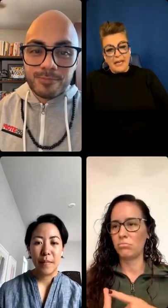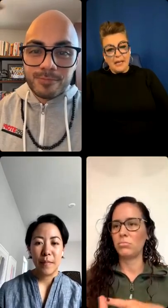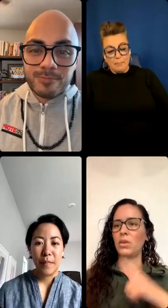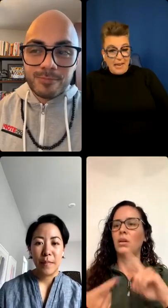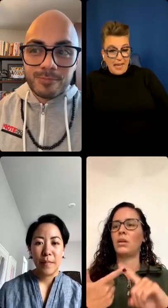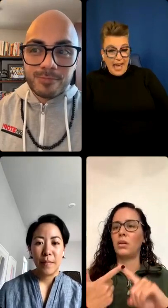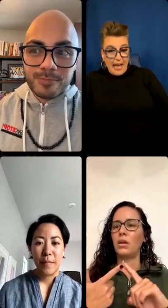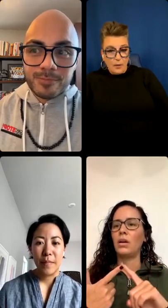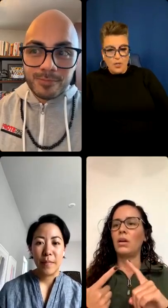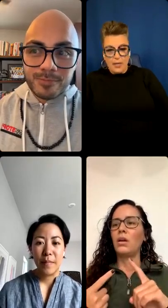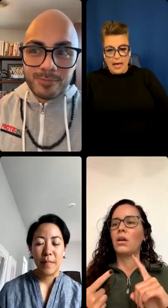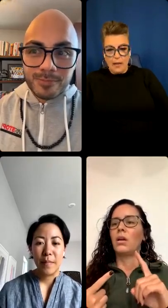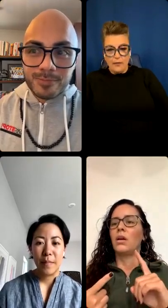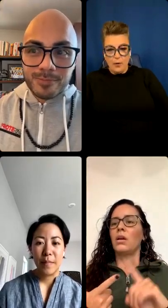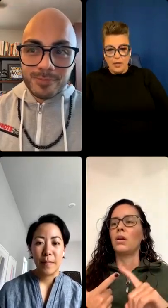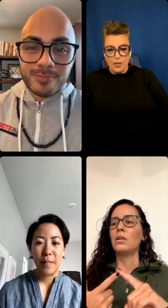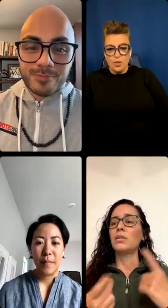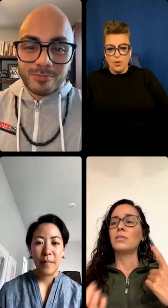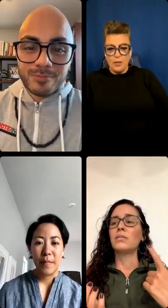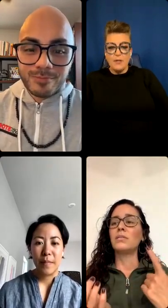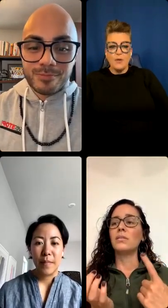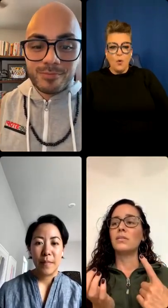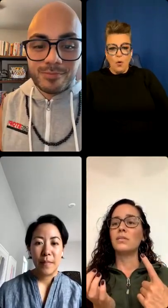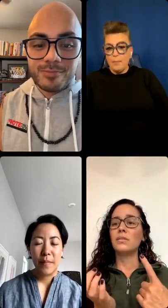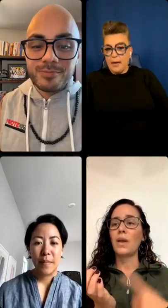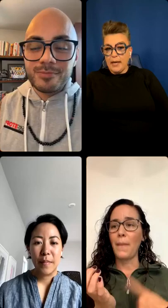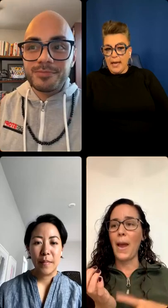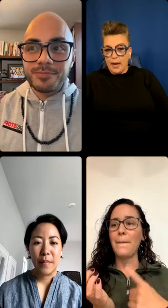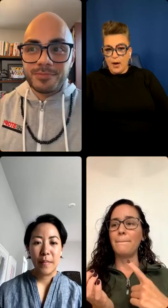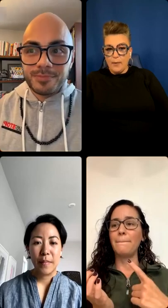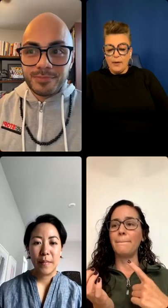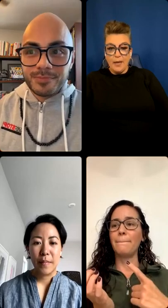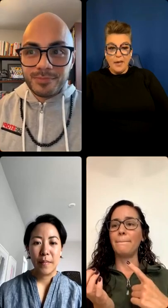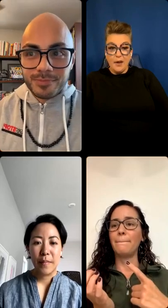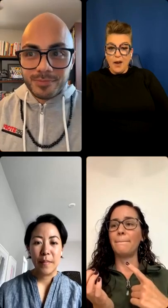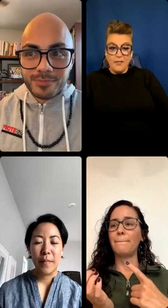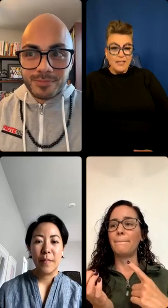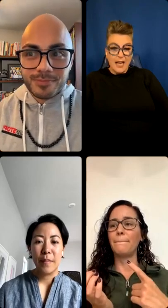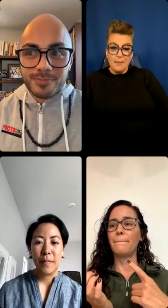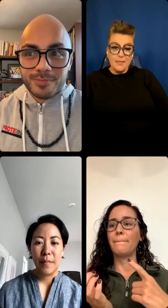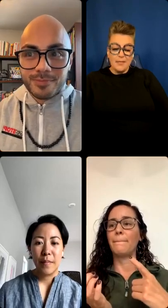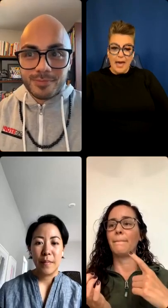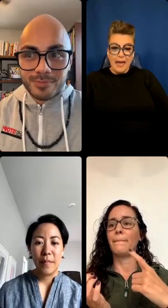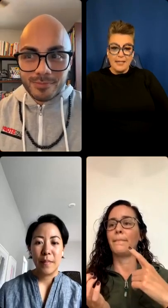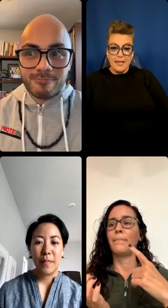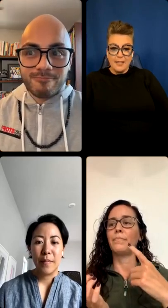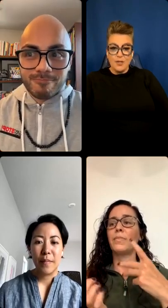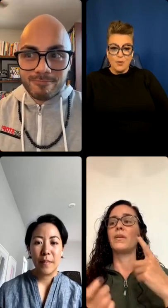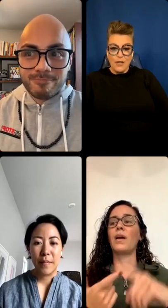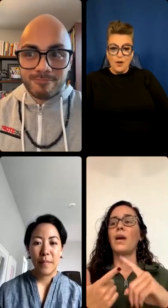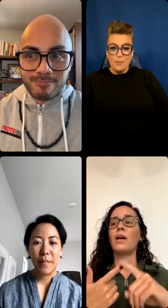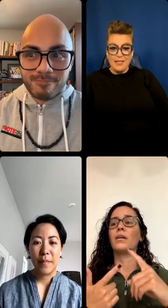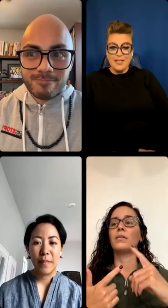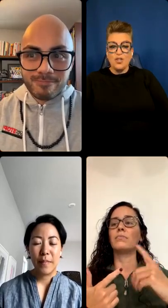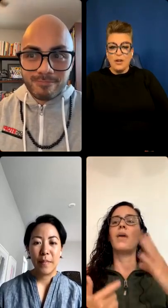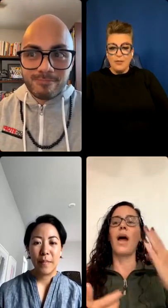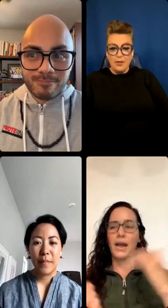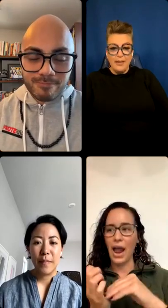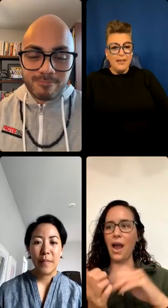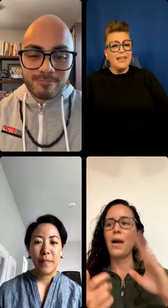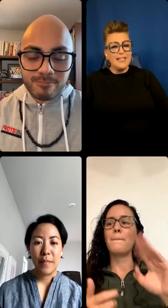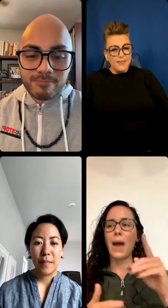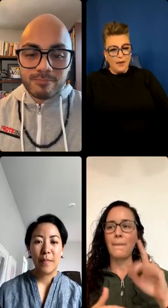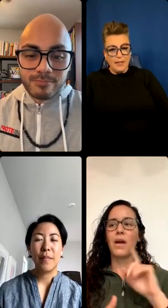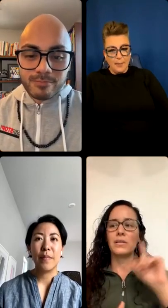using Medi-Cal, which is a California insurance, or Medicare. And oftentimes the access to therapists in